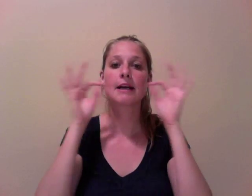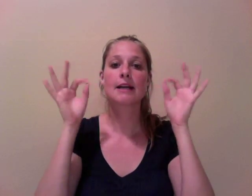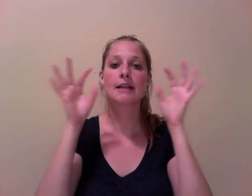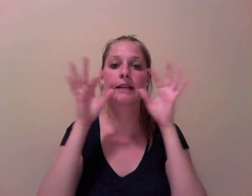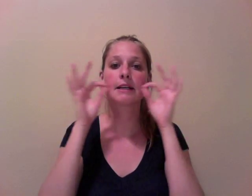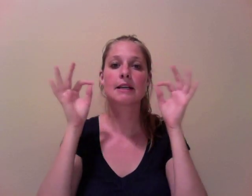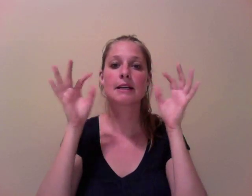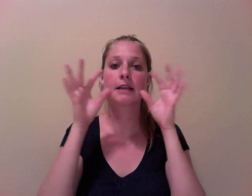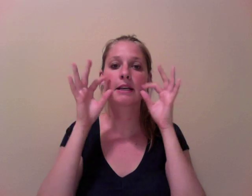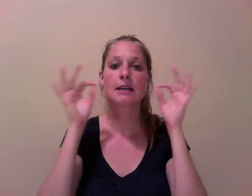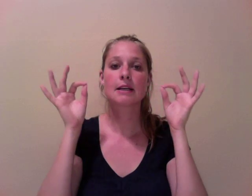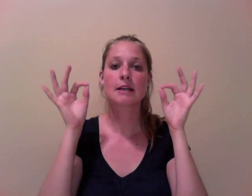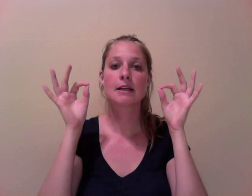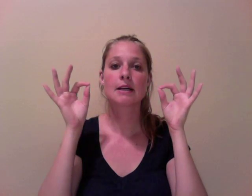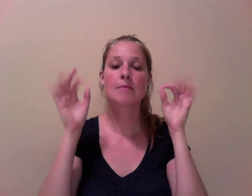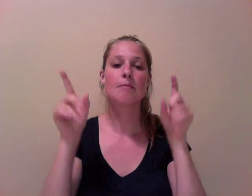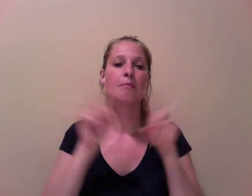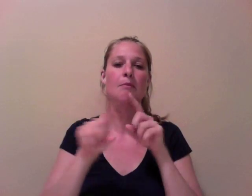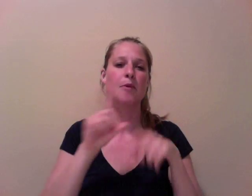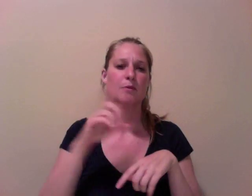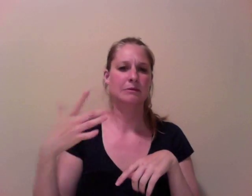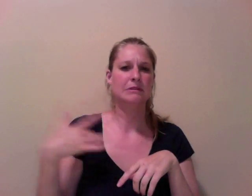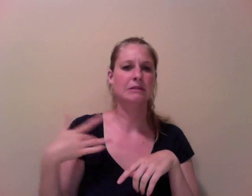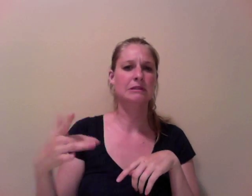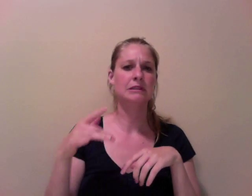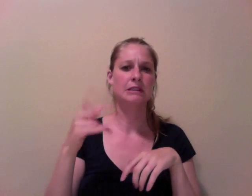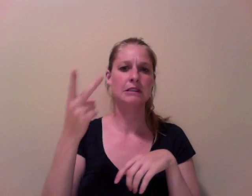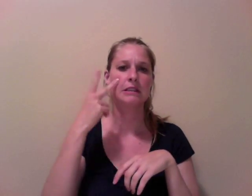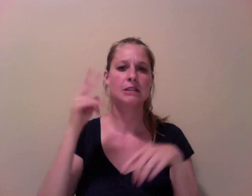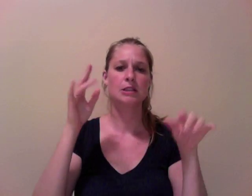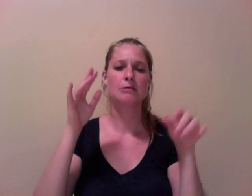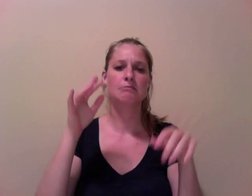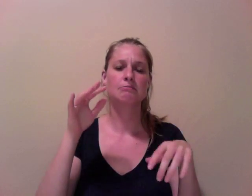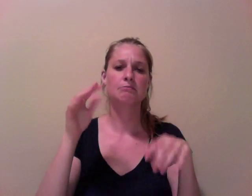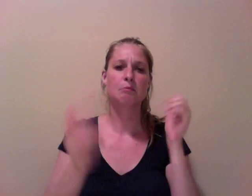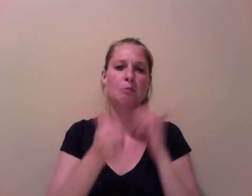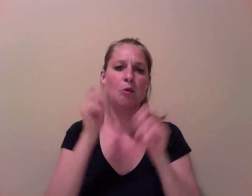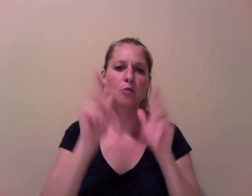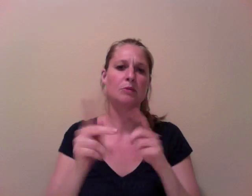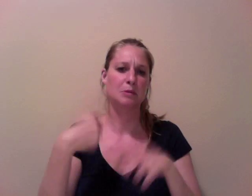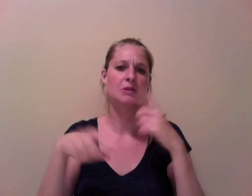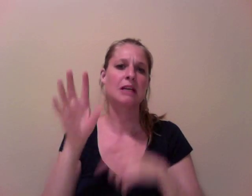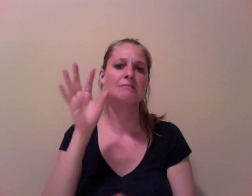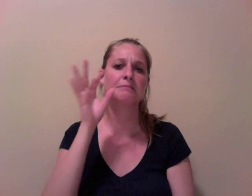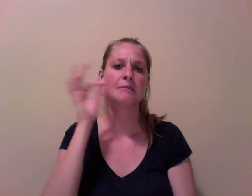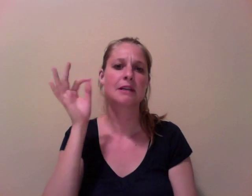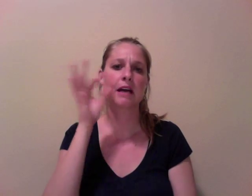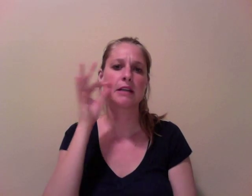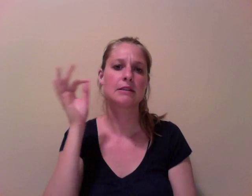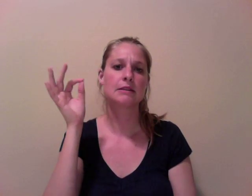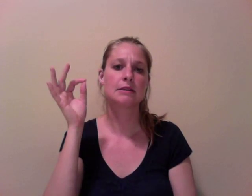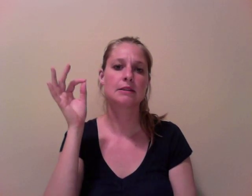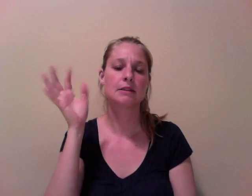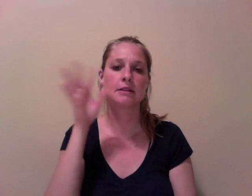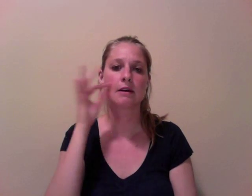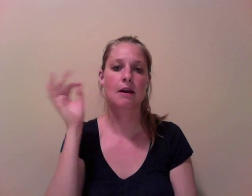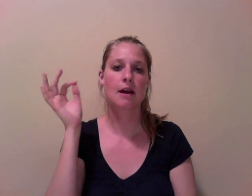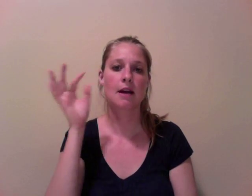sign it with two hands like this, two hands pulling at the whiskers, but you tend to see it most people just tend to sign it with one hand, cat, like